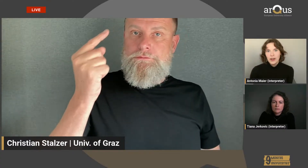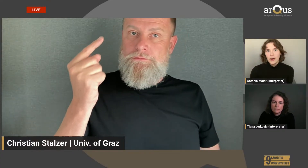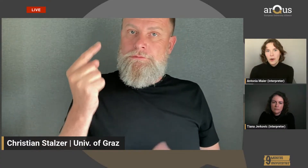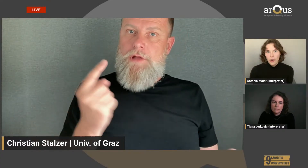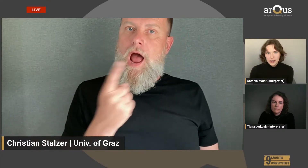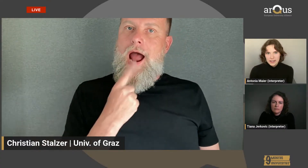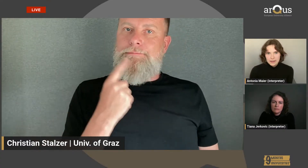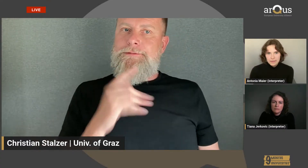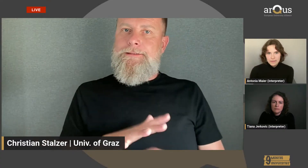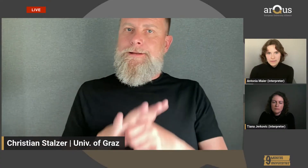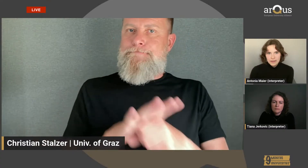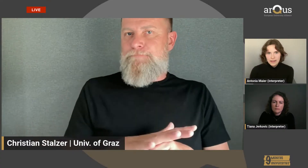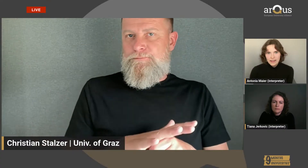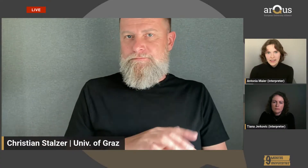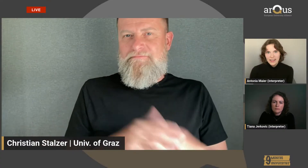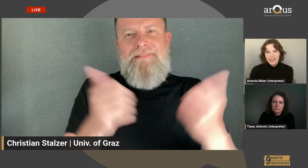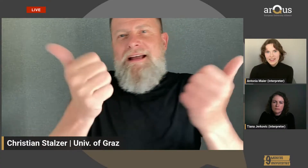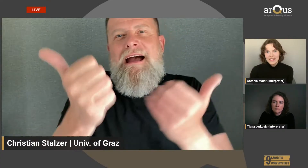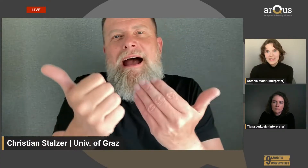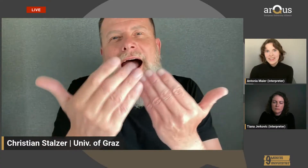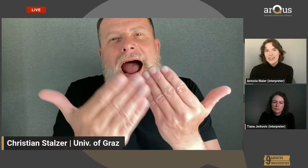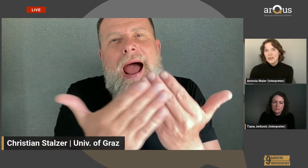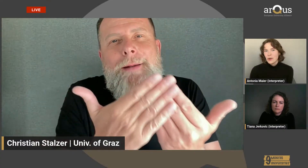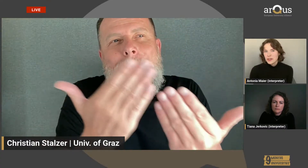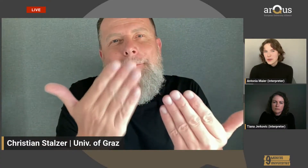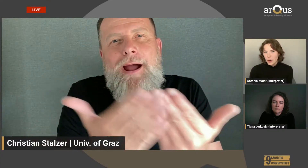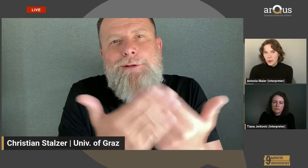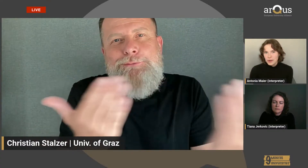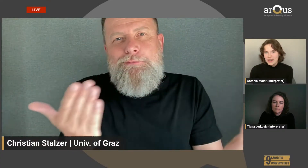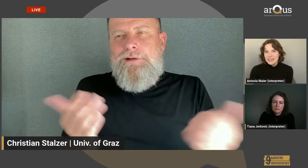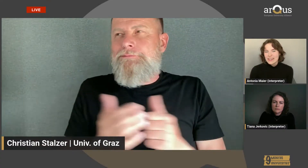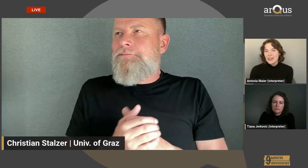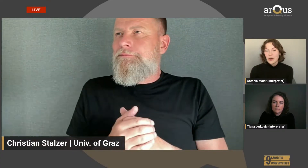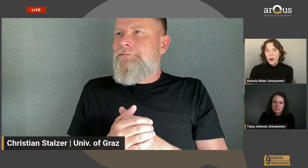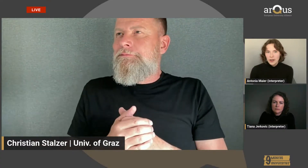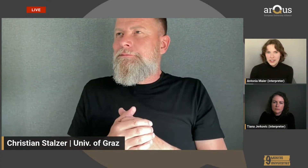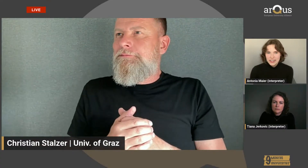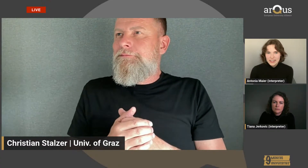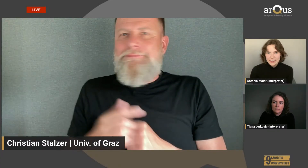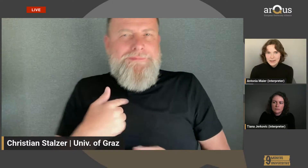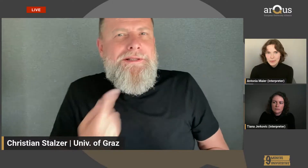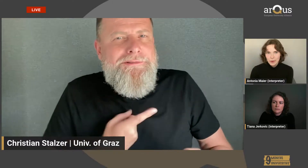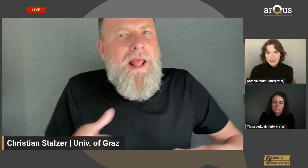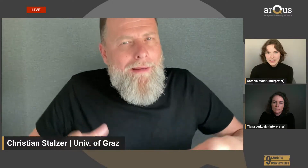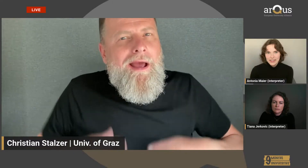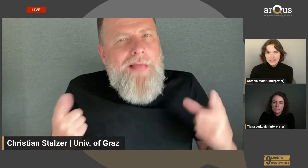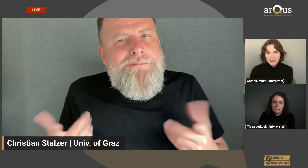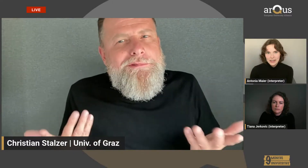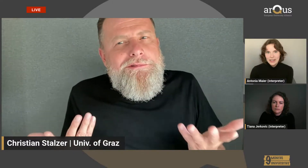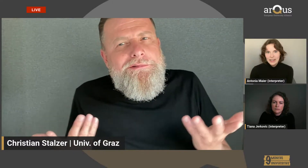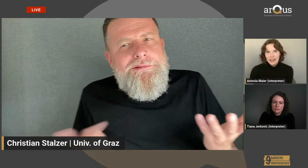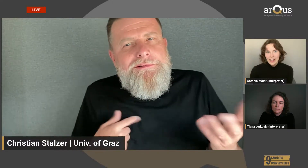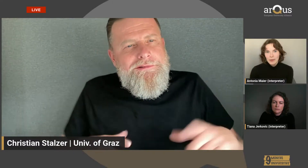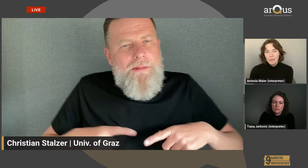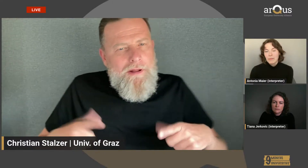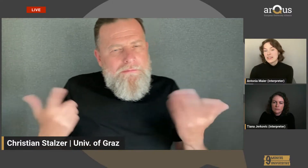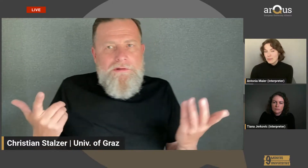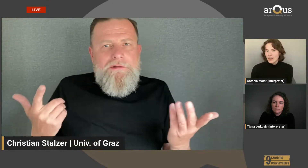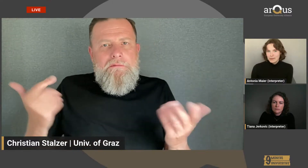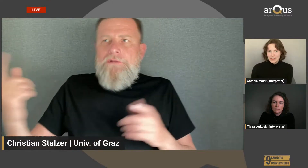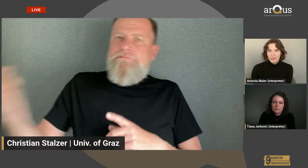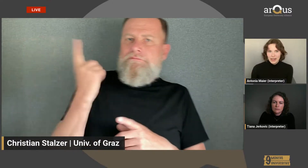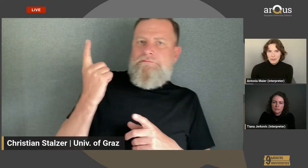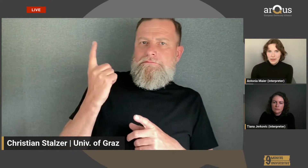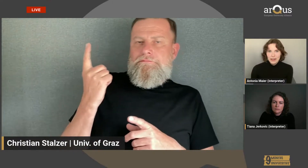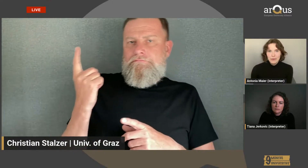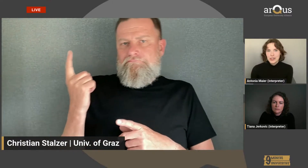So autism is not always a conscious process.